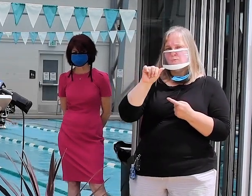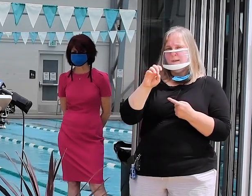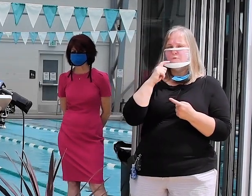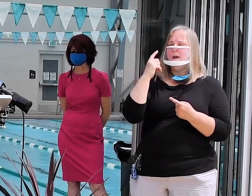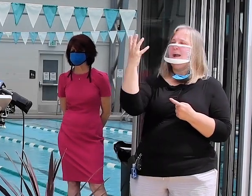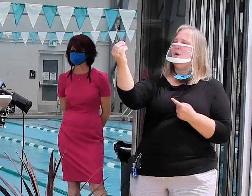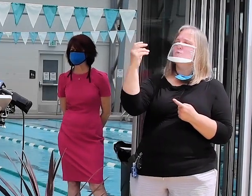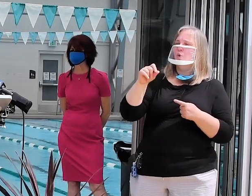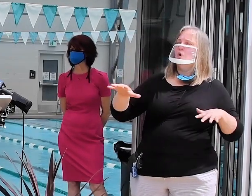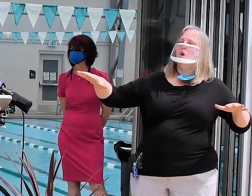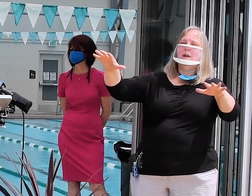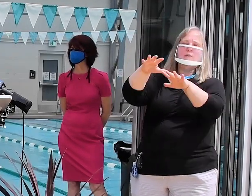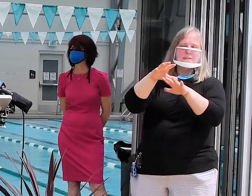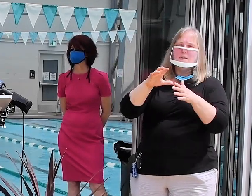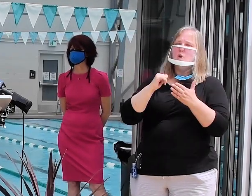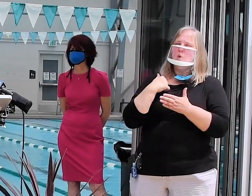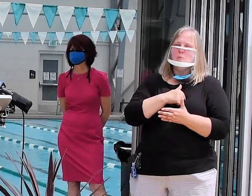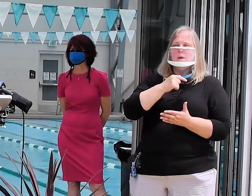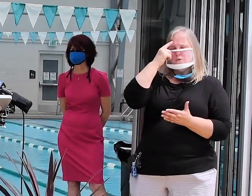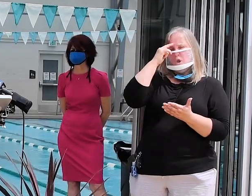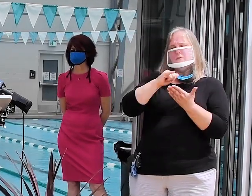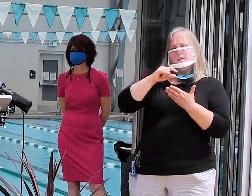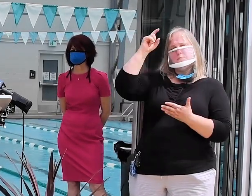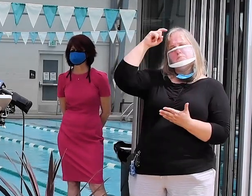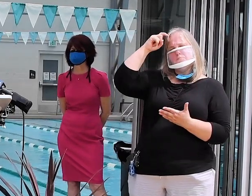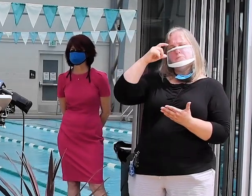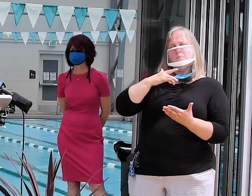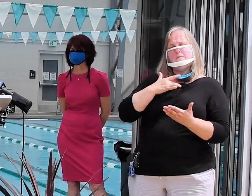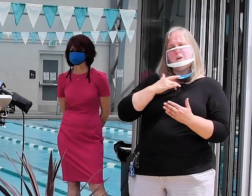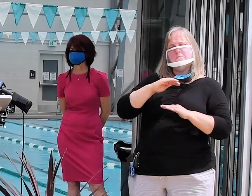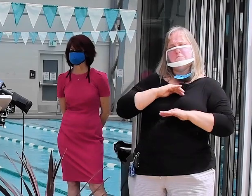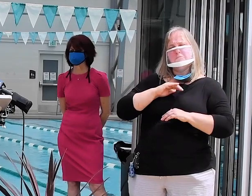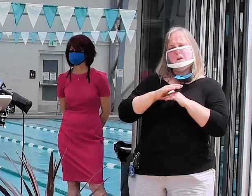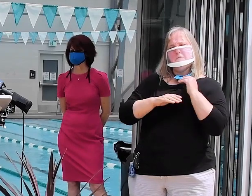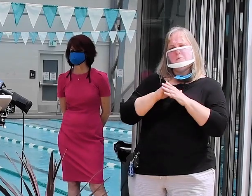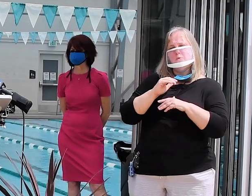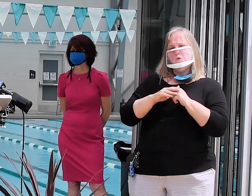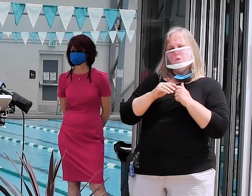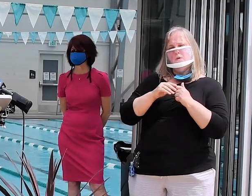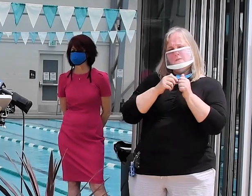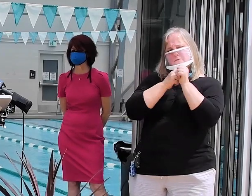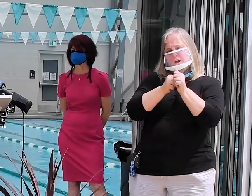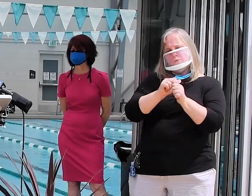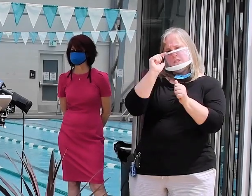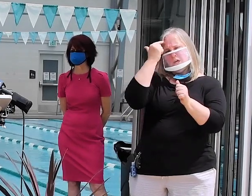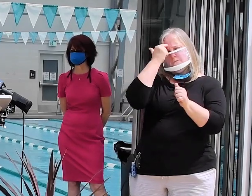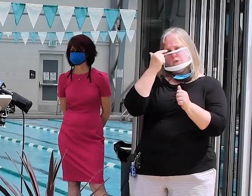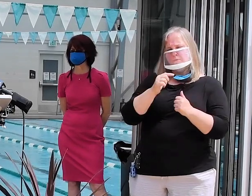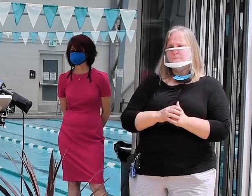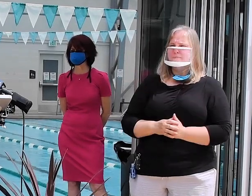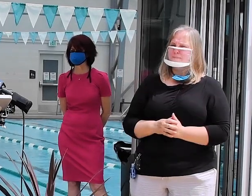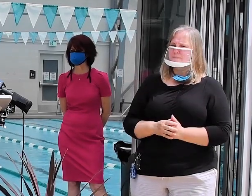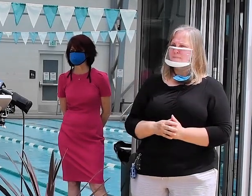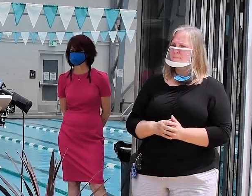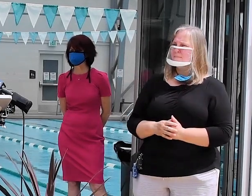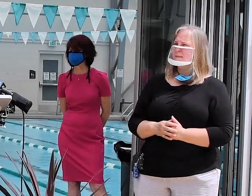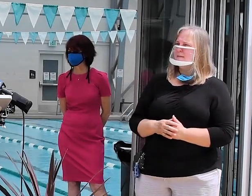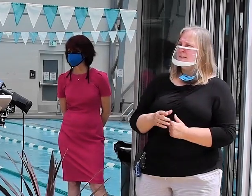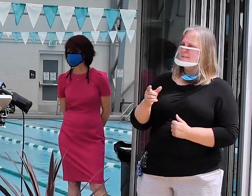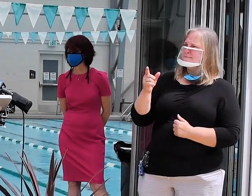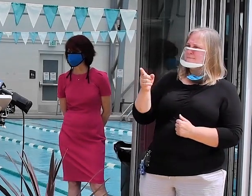outdoors that we thought it was prudent and we were comfortable with moving in this direction with the governor at this time. Some of